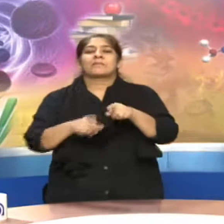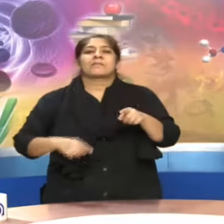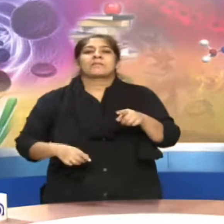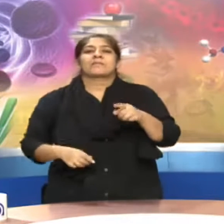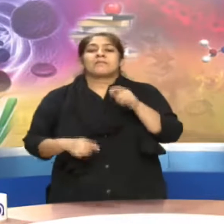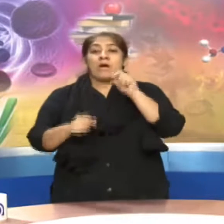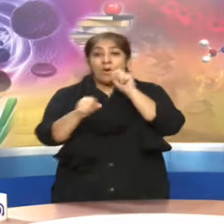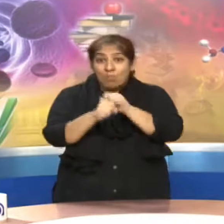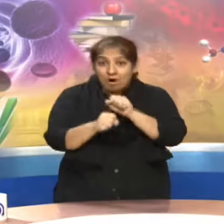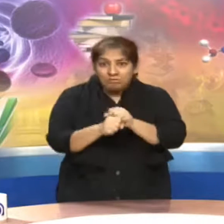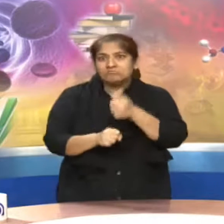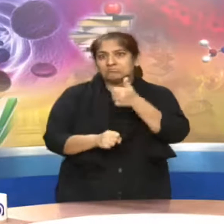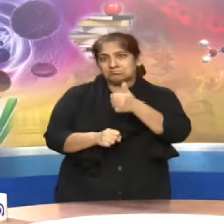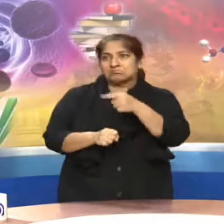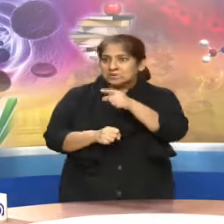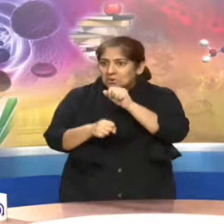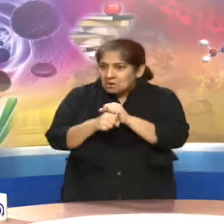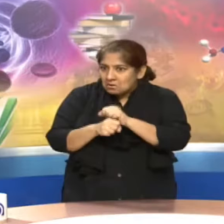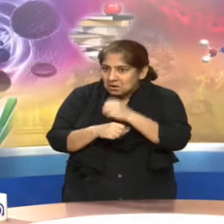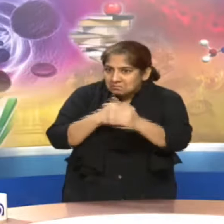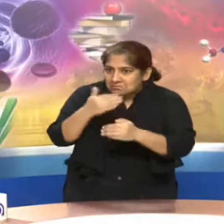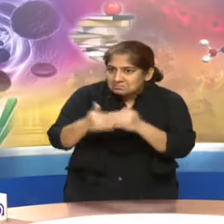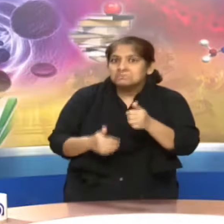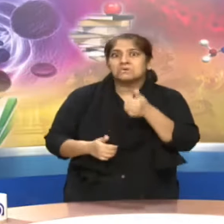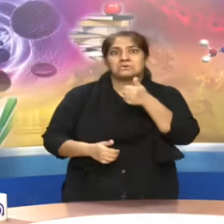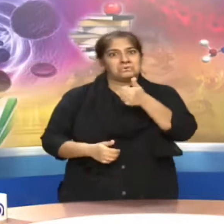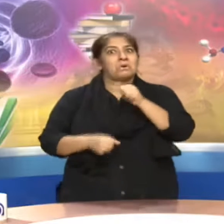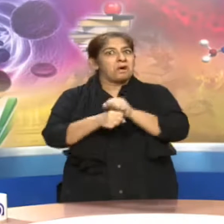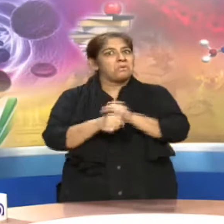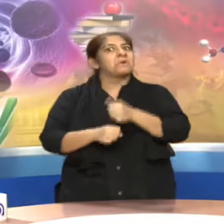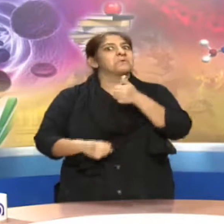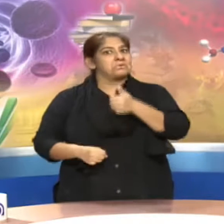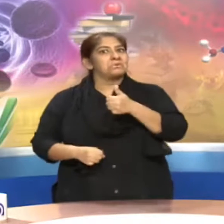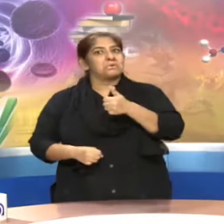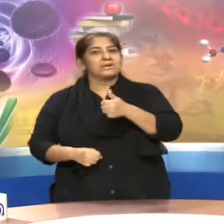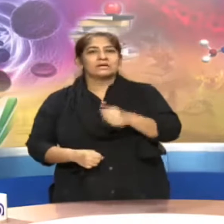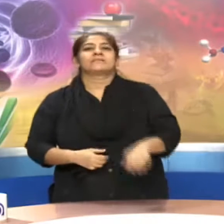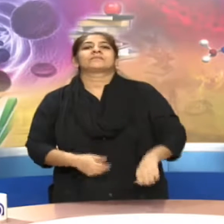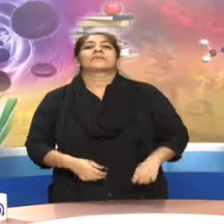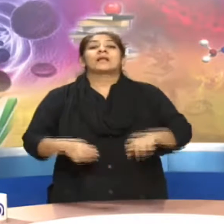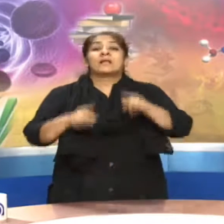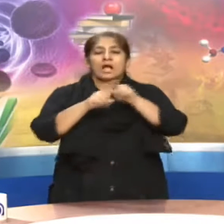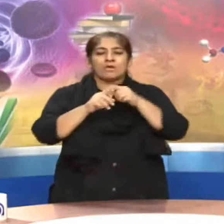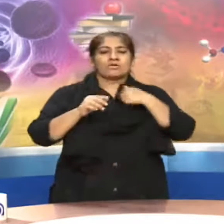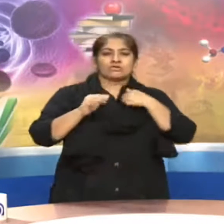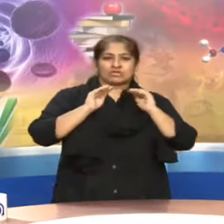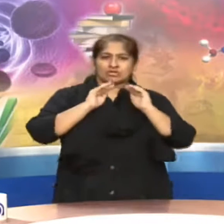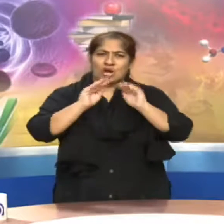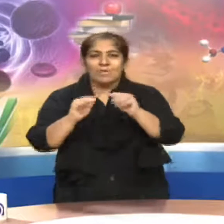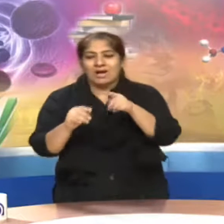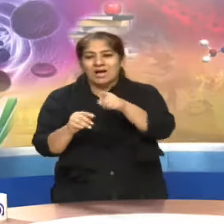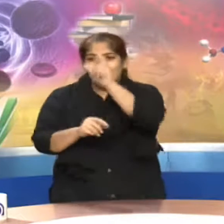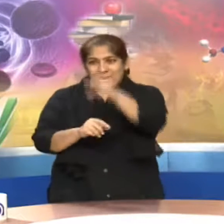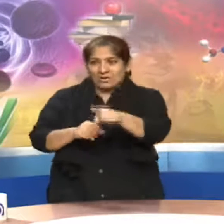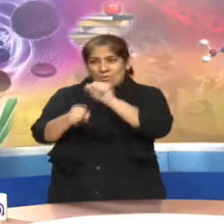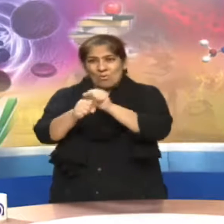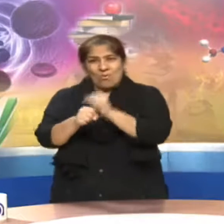achieving our goals, then people can see us as a successful person. We